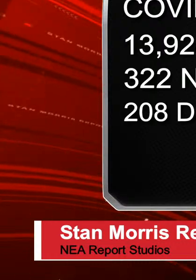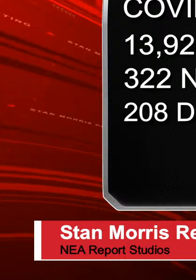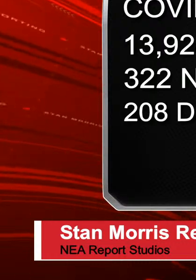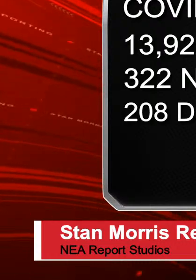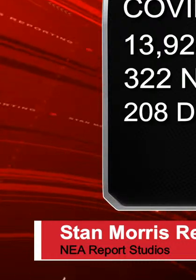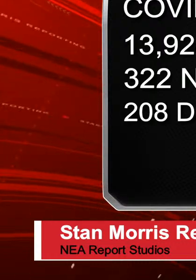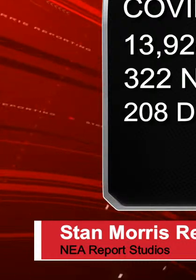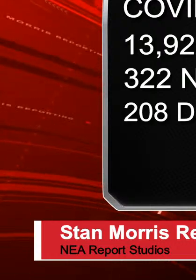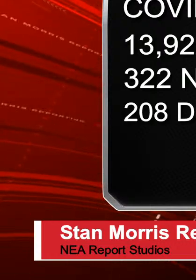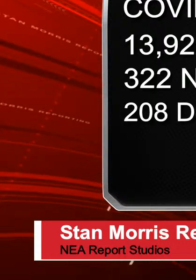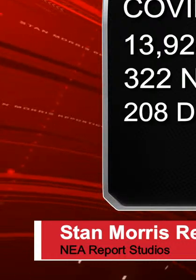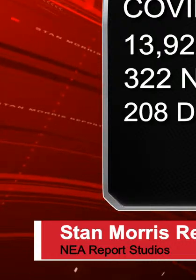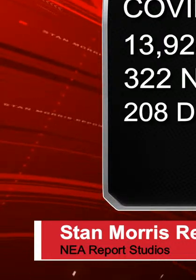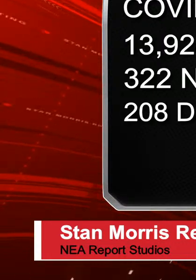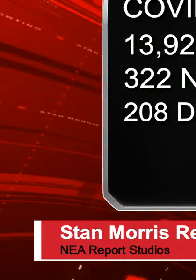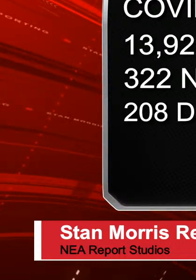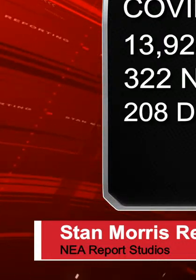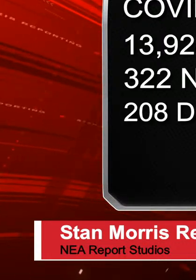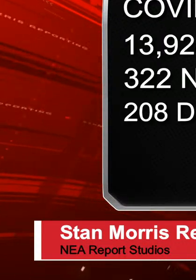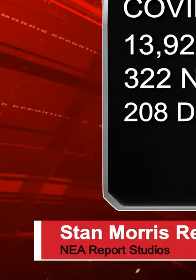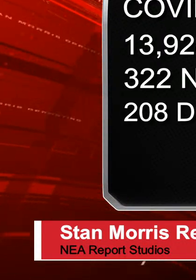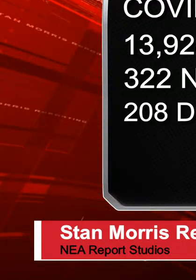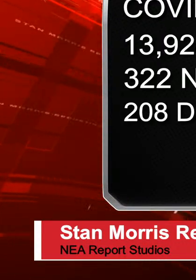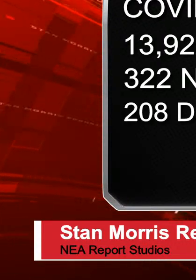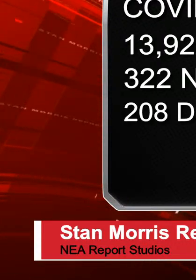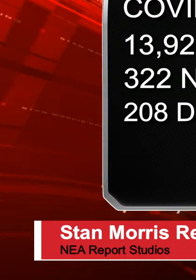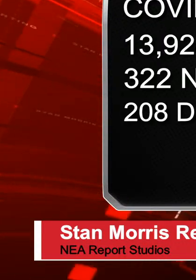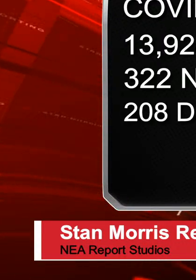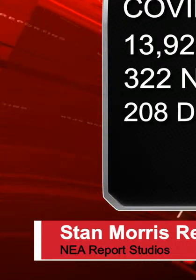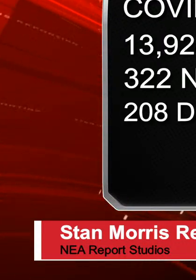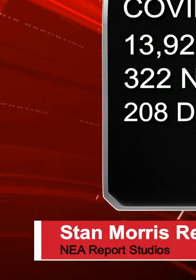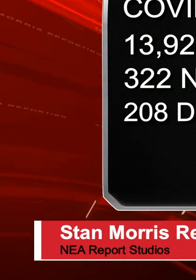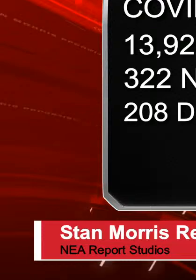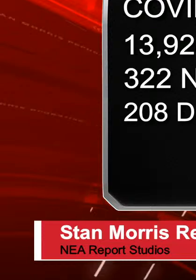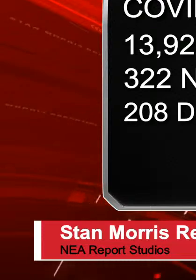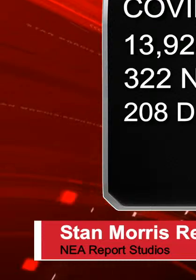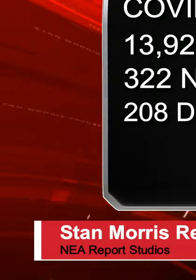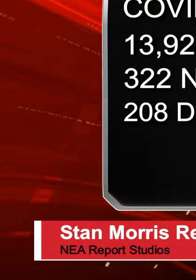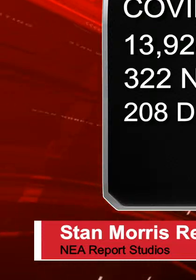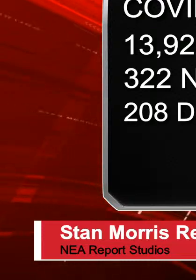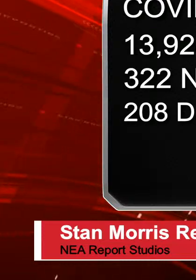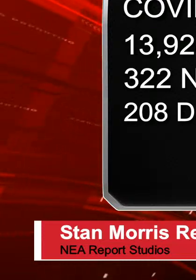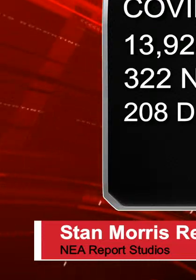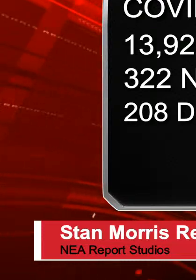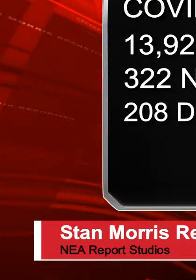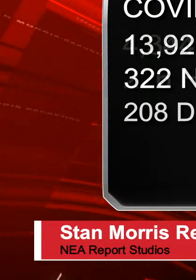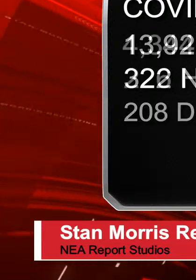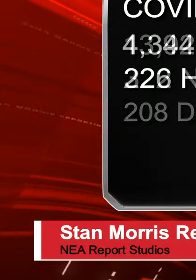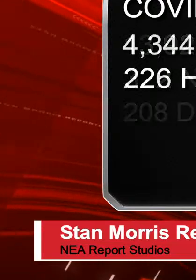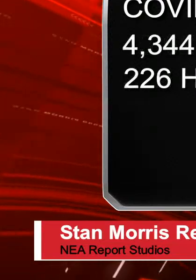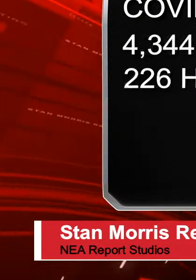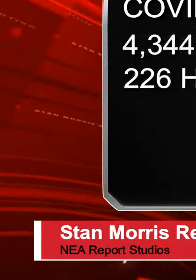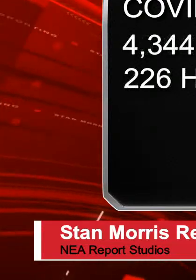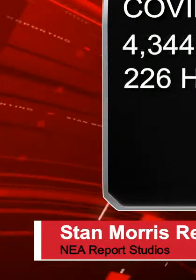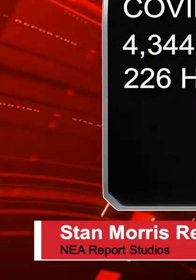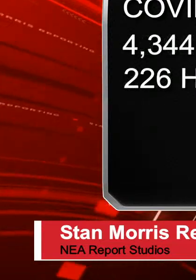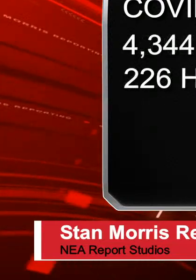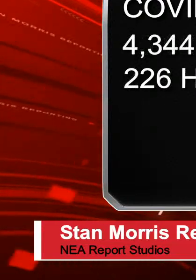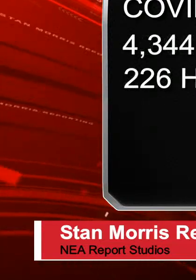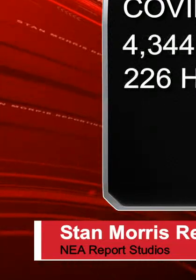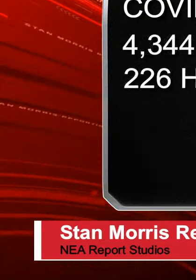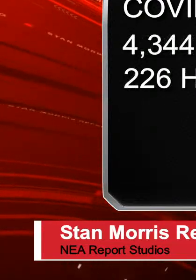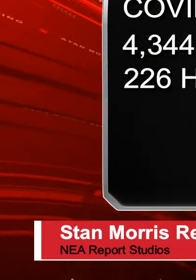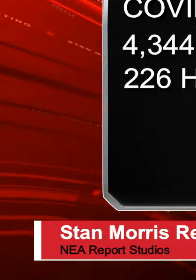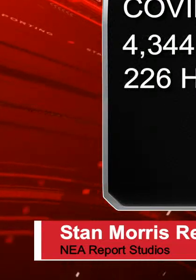day. 13,928 cumulative cases, so right under 14,000. Out of those, about 4,300 are